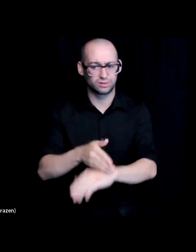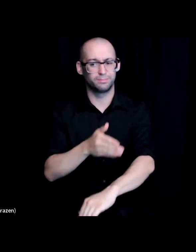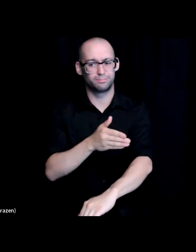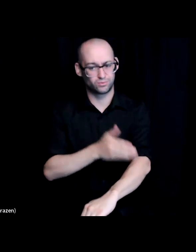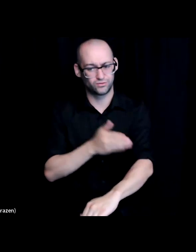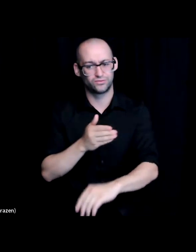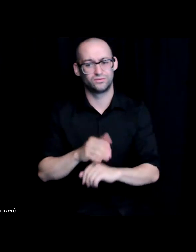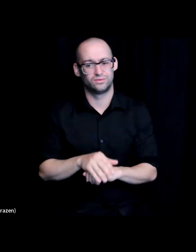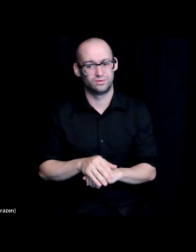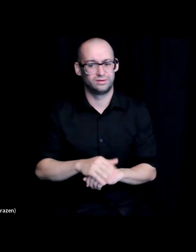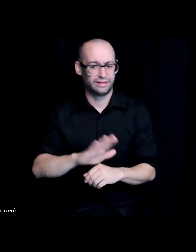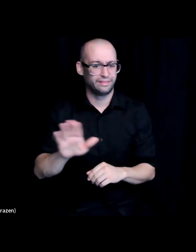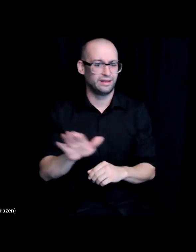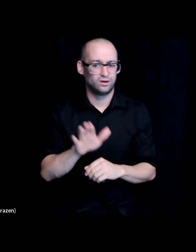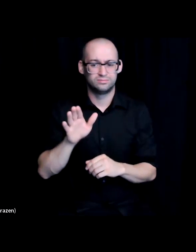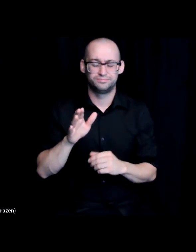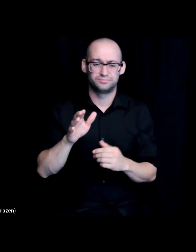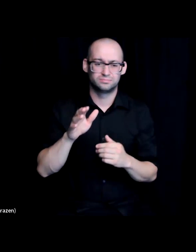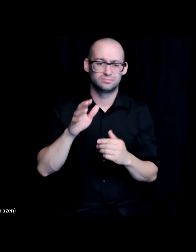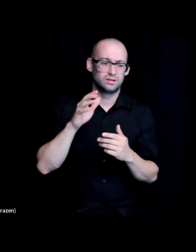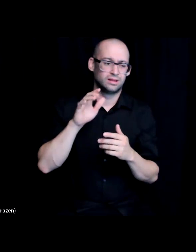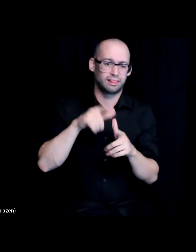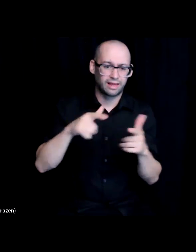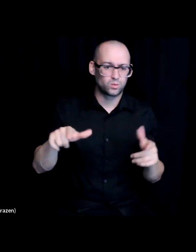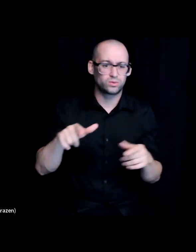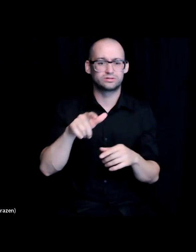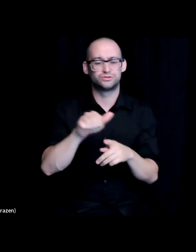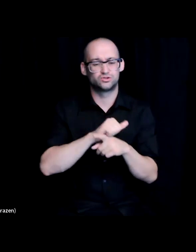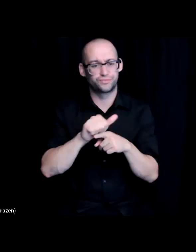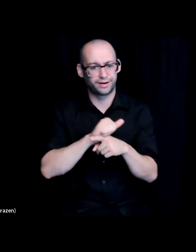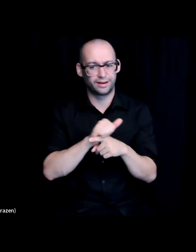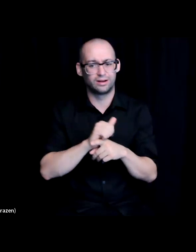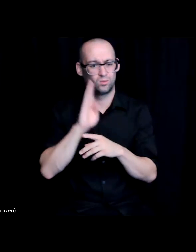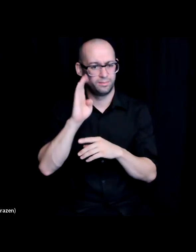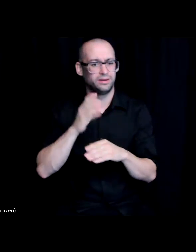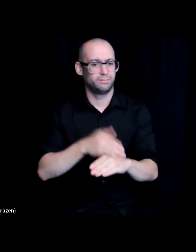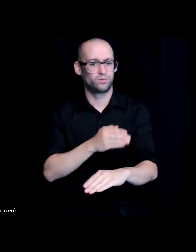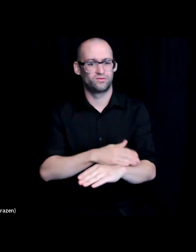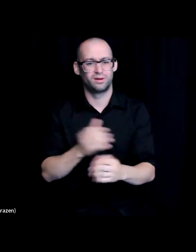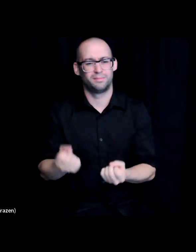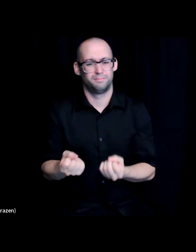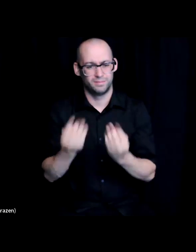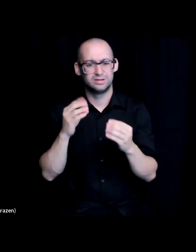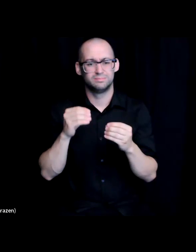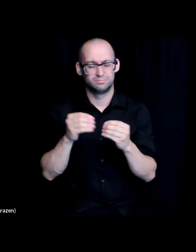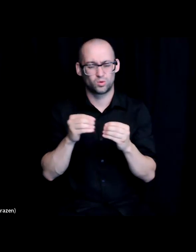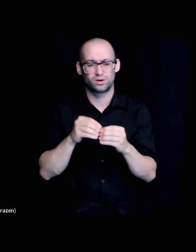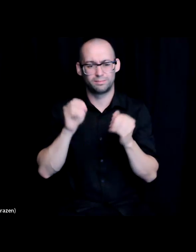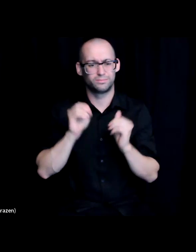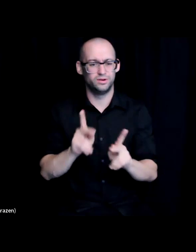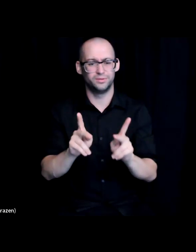improved, their fluency in training is going to be much better. They're going to have much more opportunities to improve their